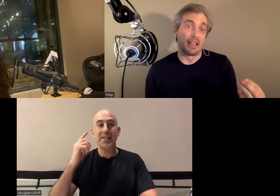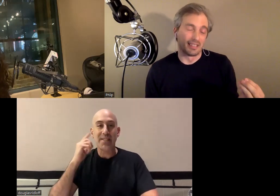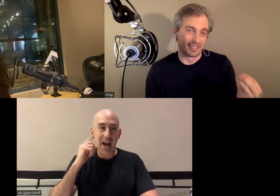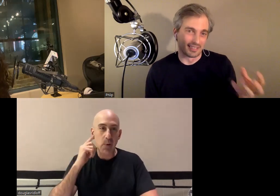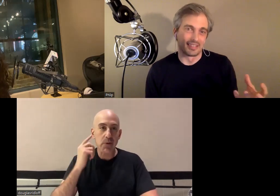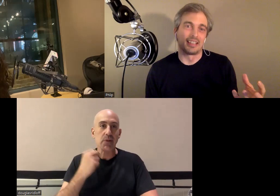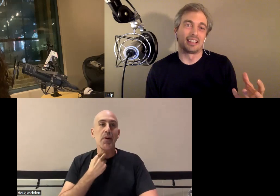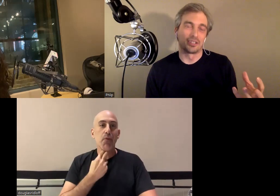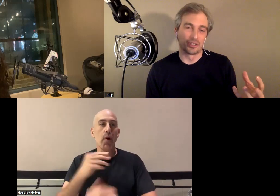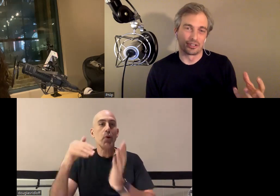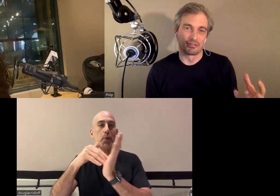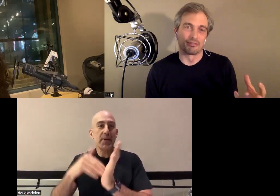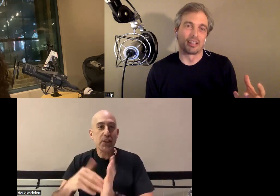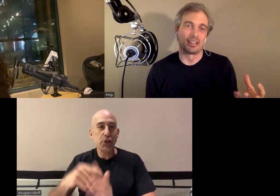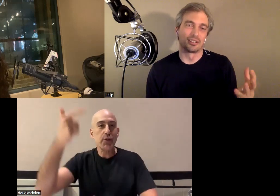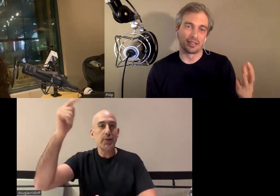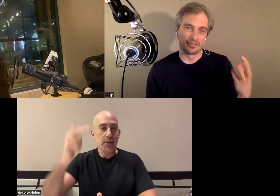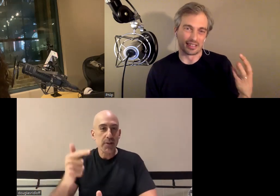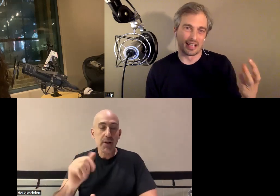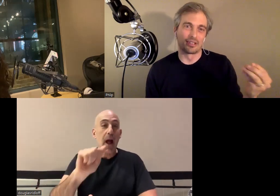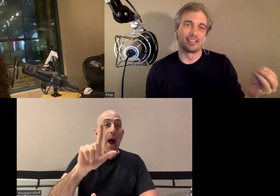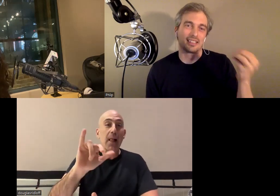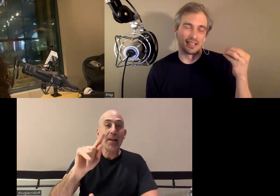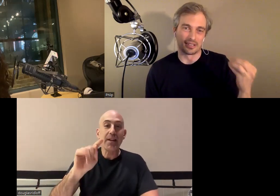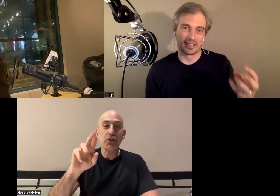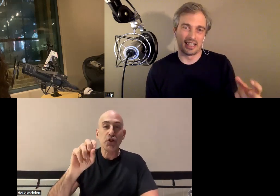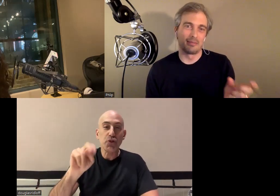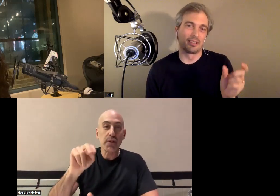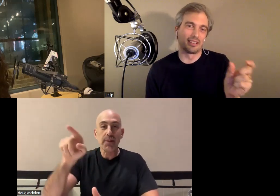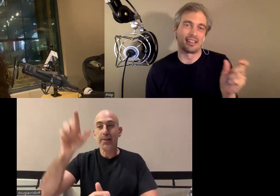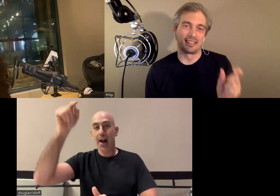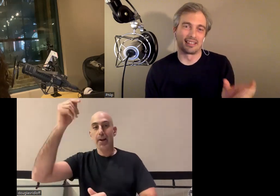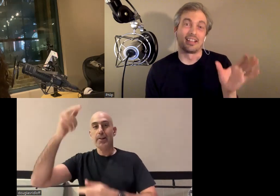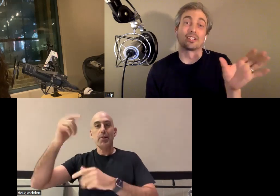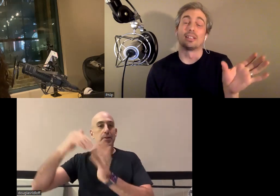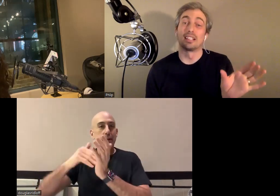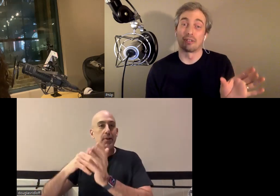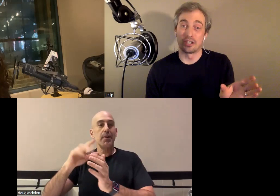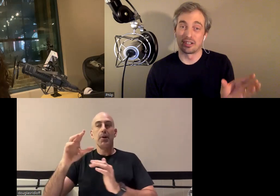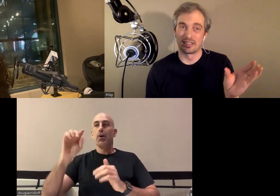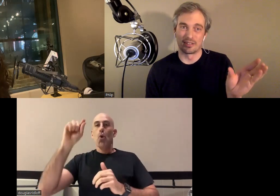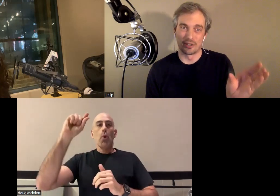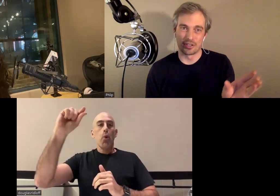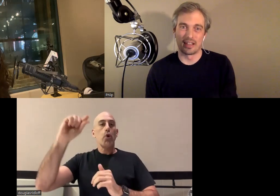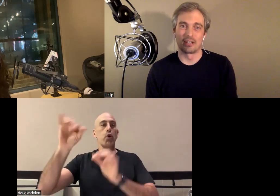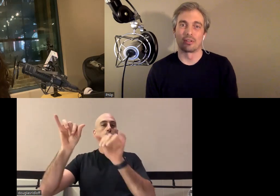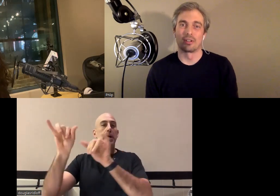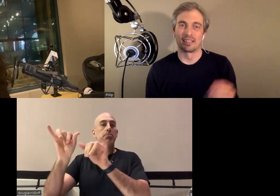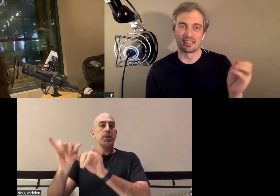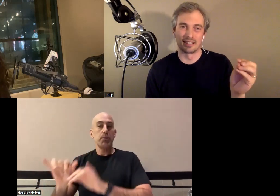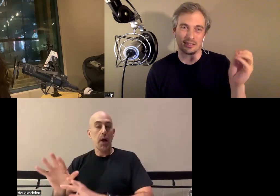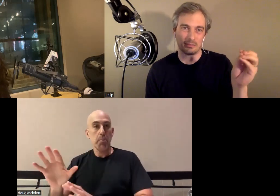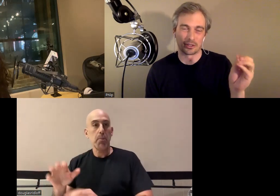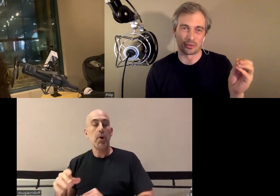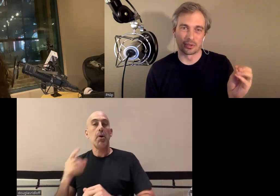are sound-based in English, right? So if the sound sounds the same, and also alliteration is another version of